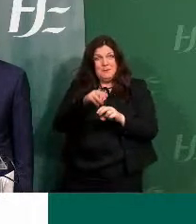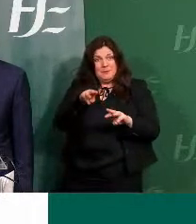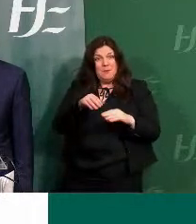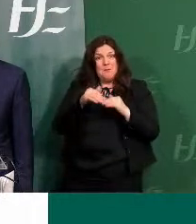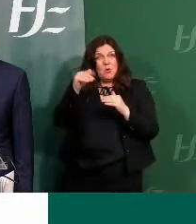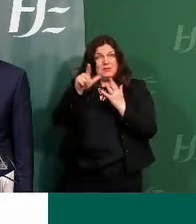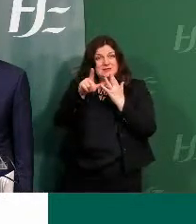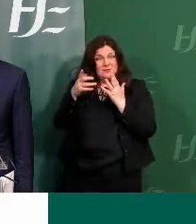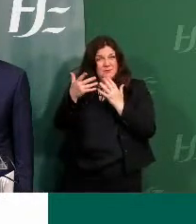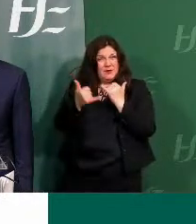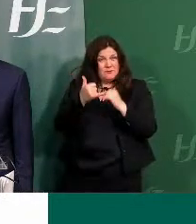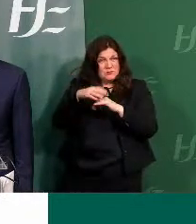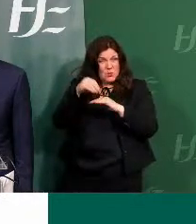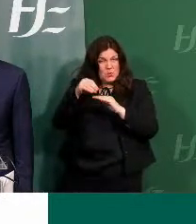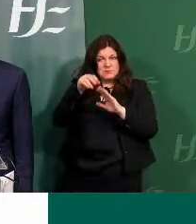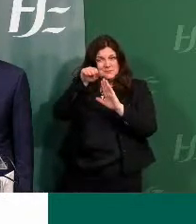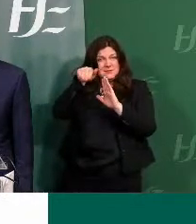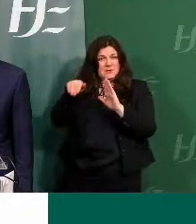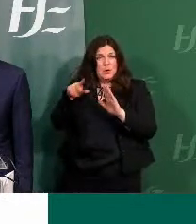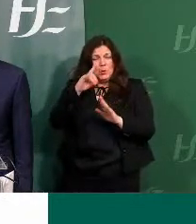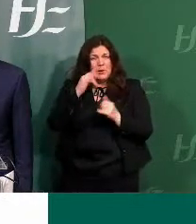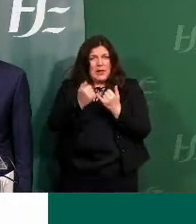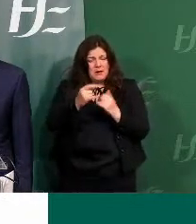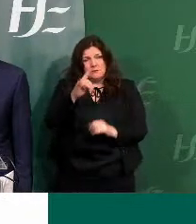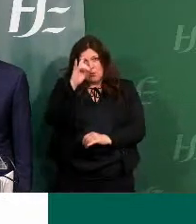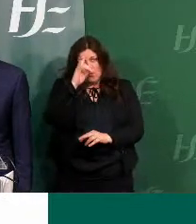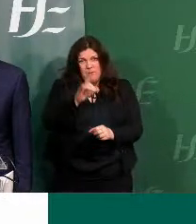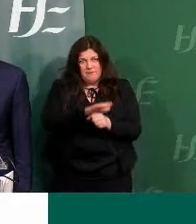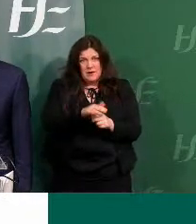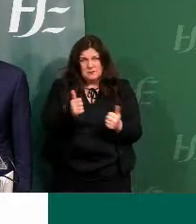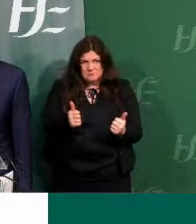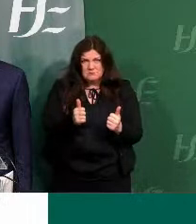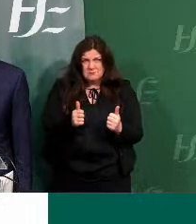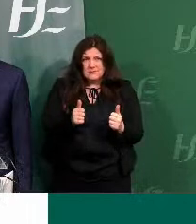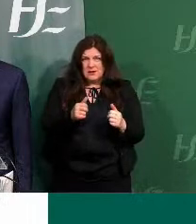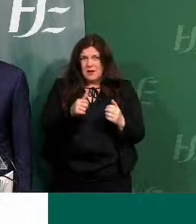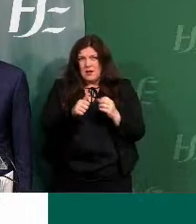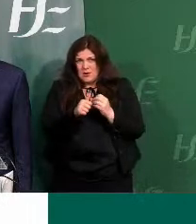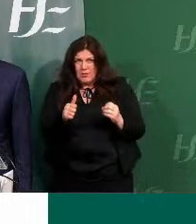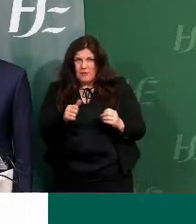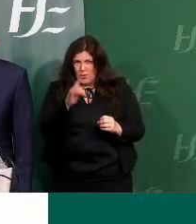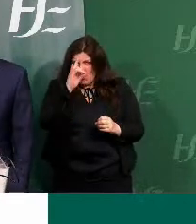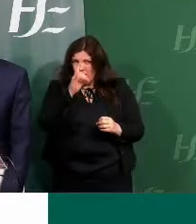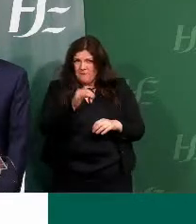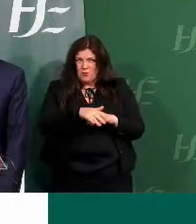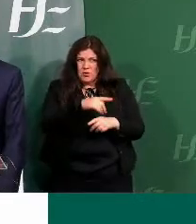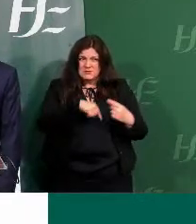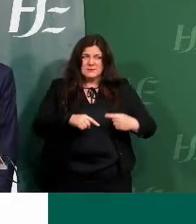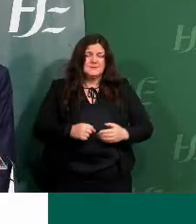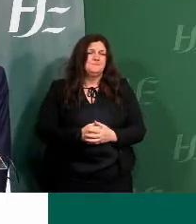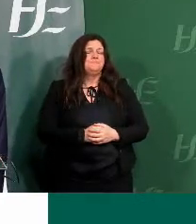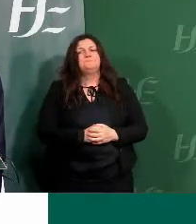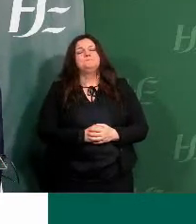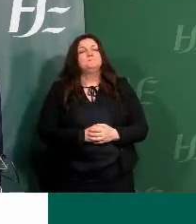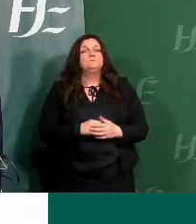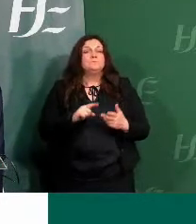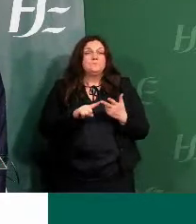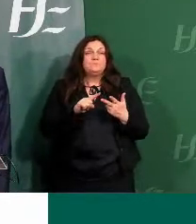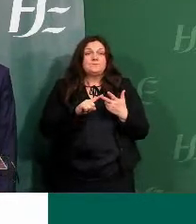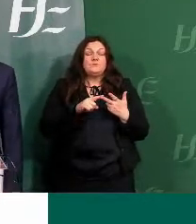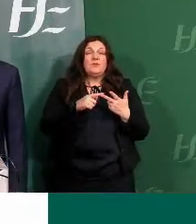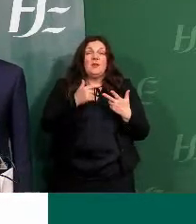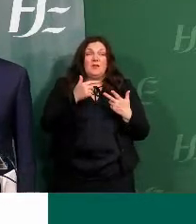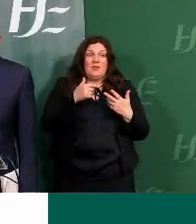for causes of hope, this certainly should be another source of hope for us. On the booster campaign, we